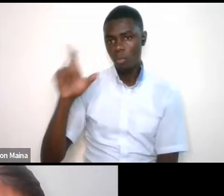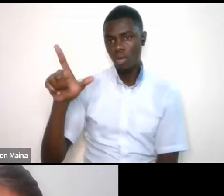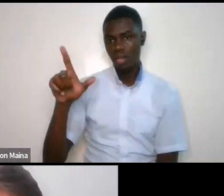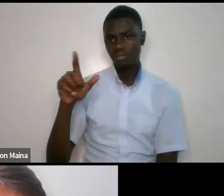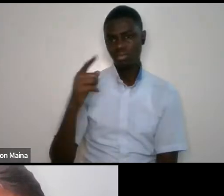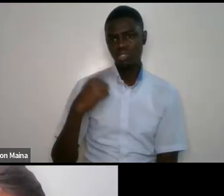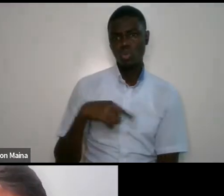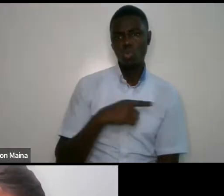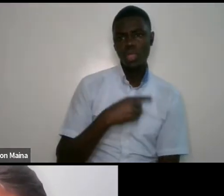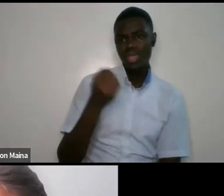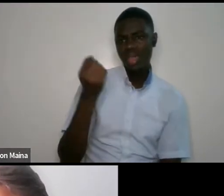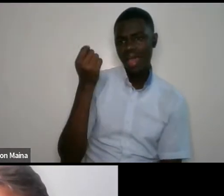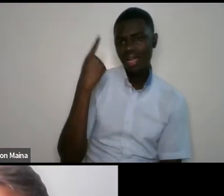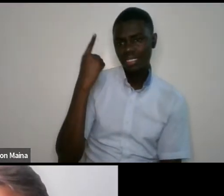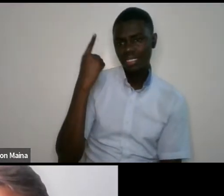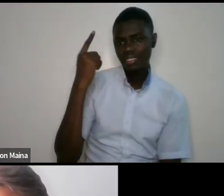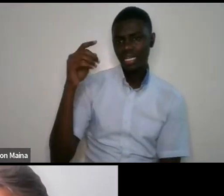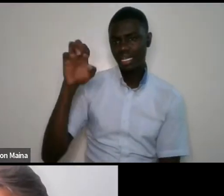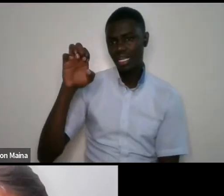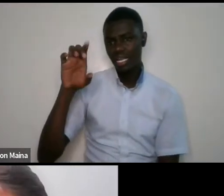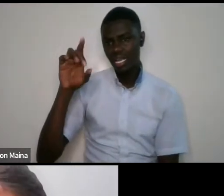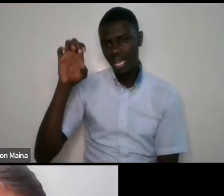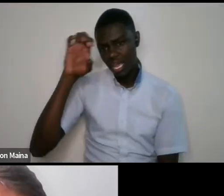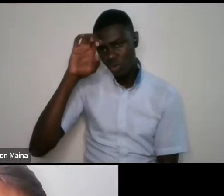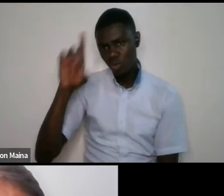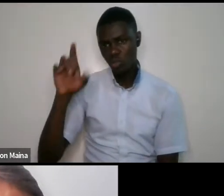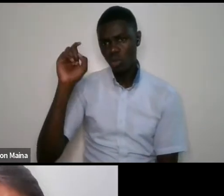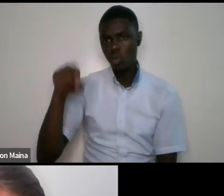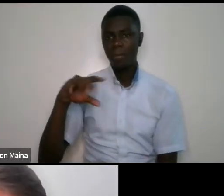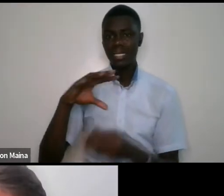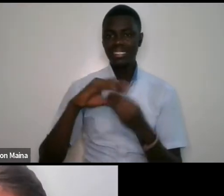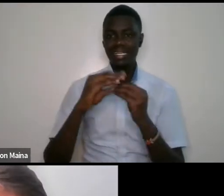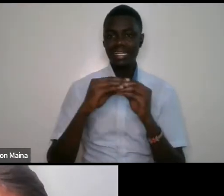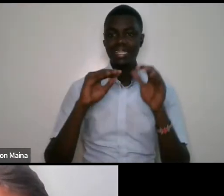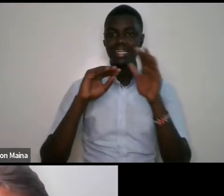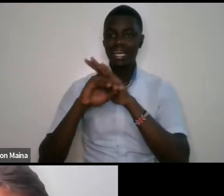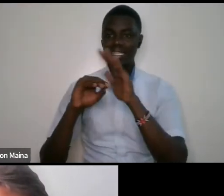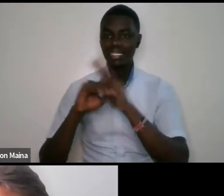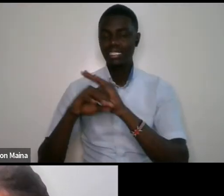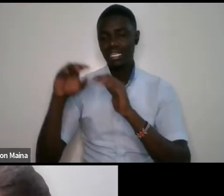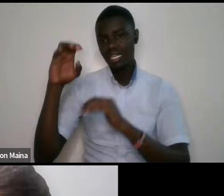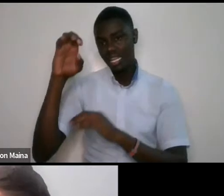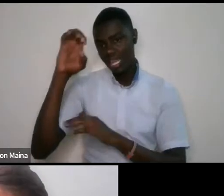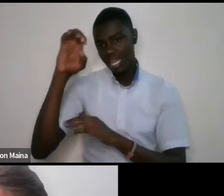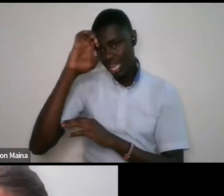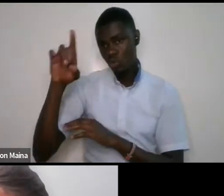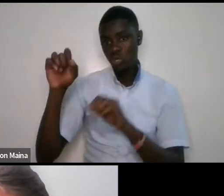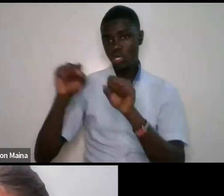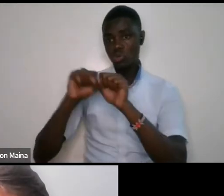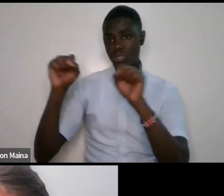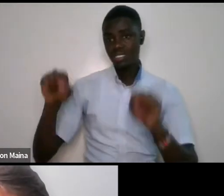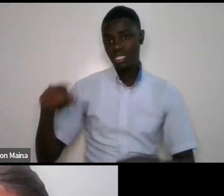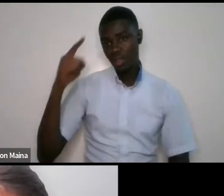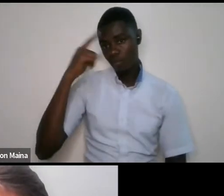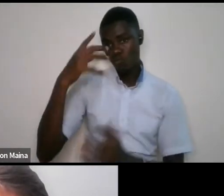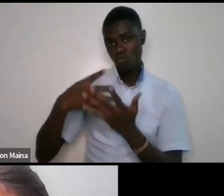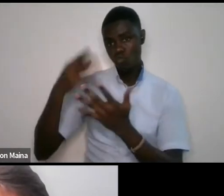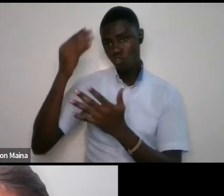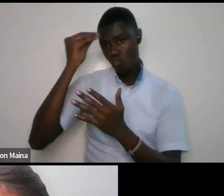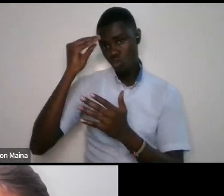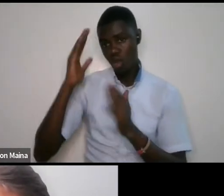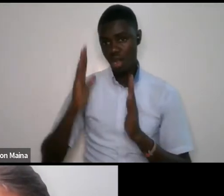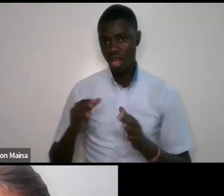We need to create access in the education system for learners. If you want to create